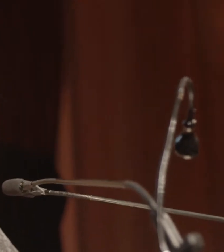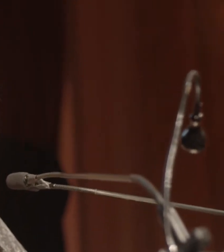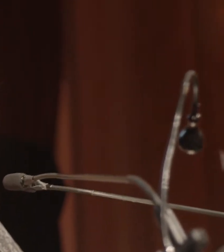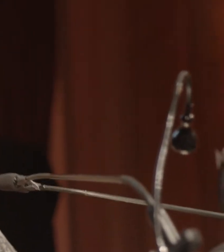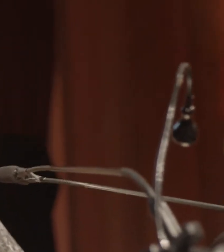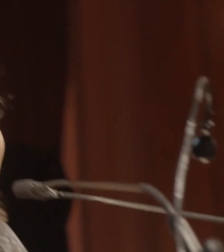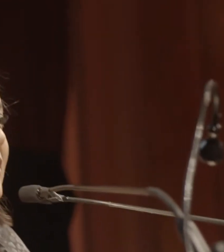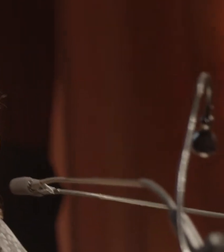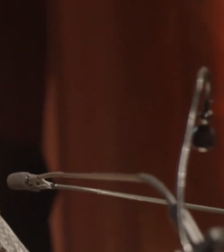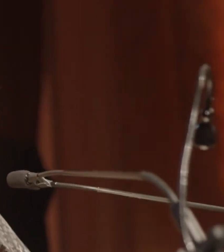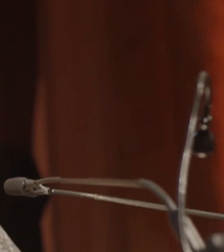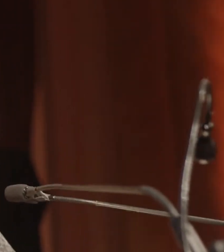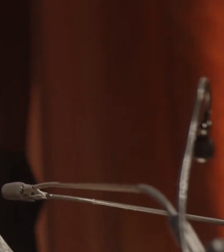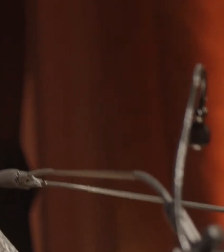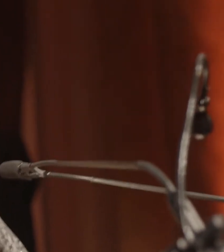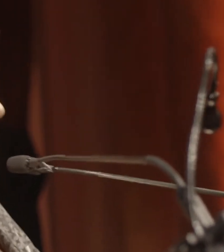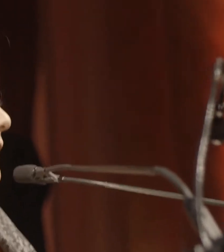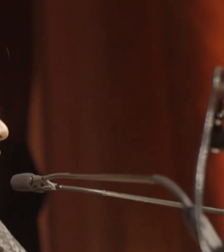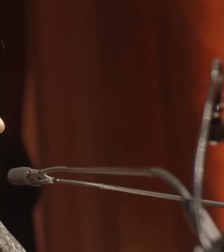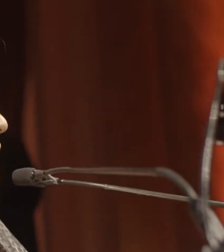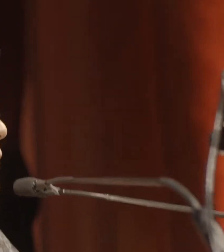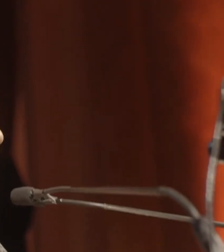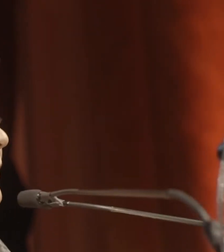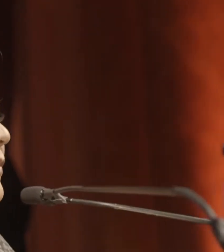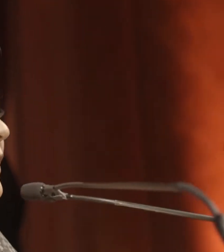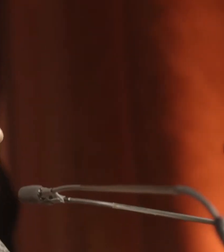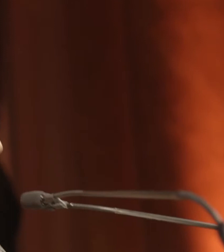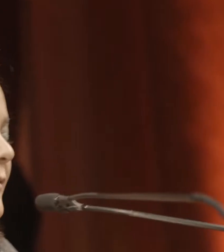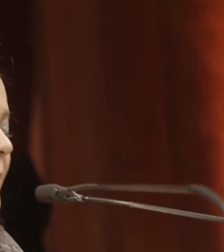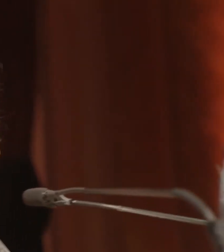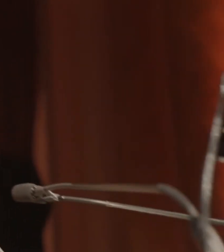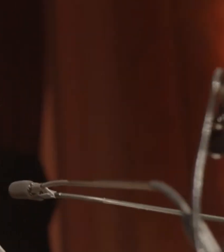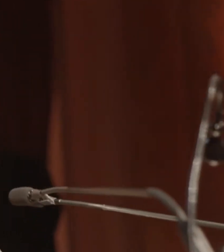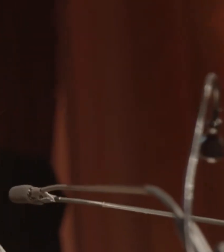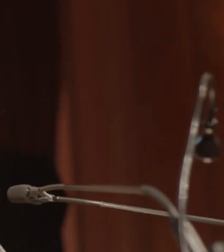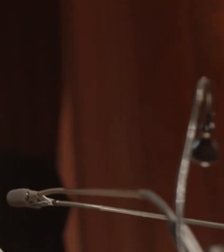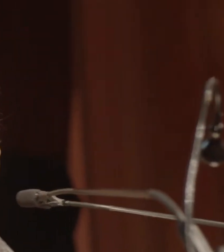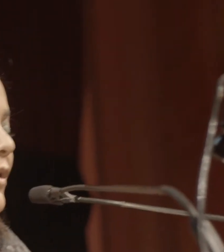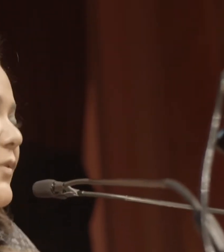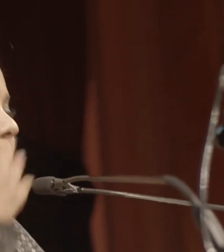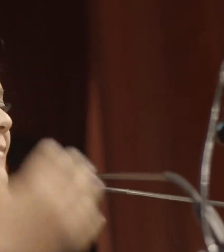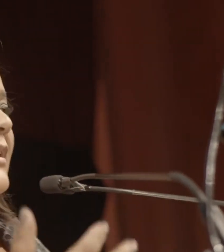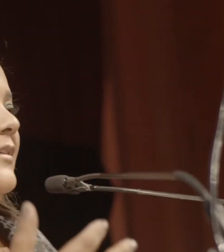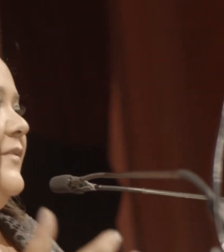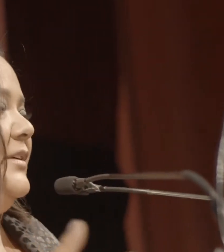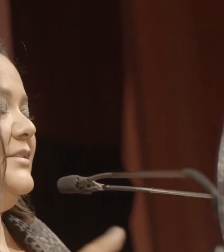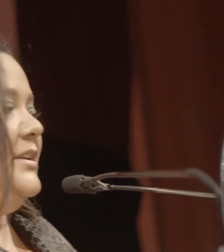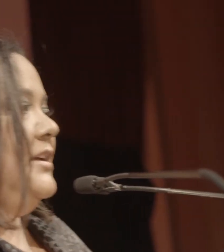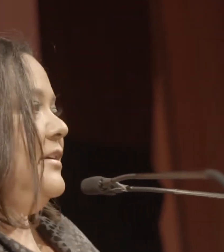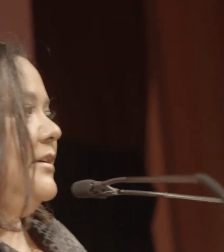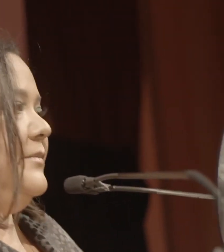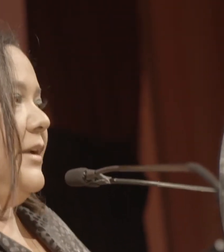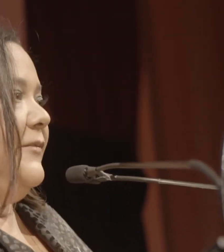to choose for themselves. So while immigration, and I know that many of